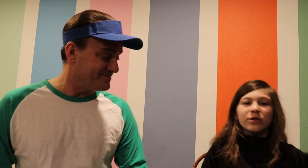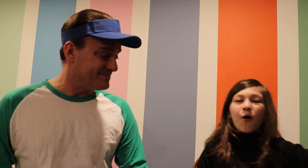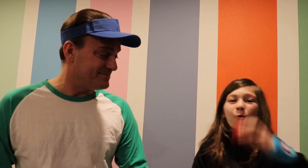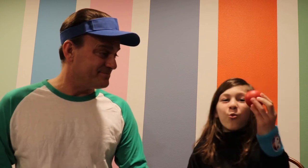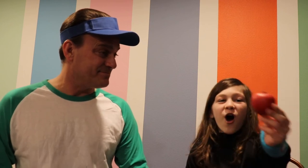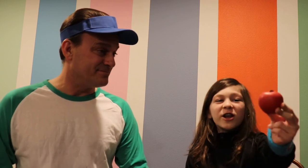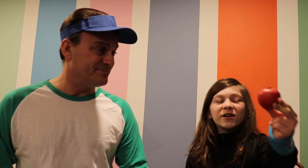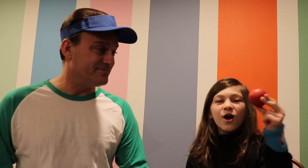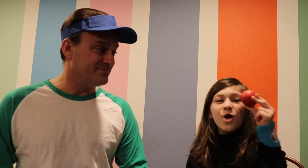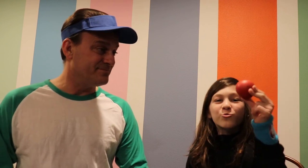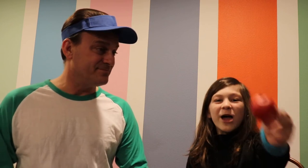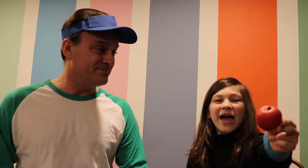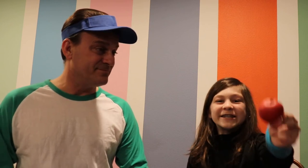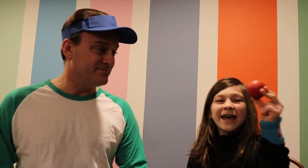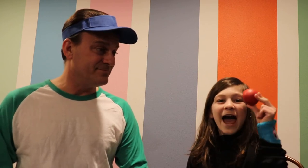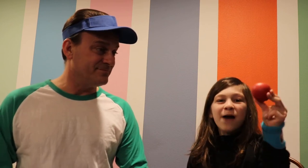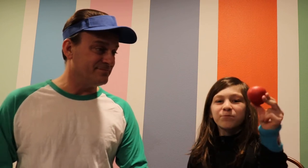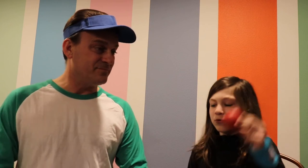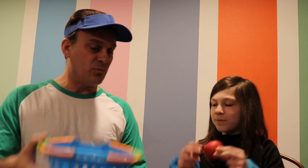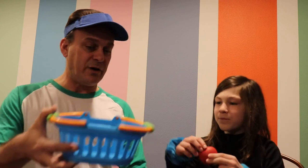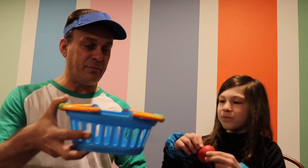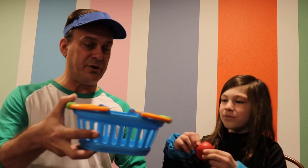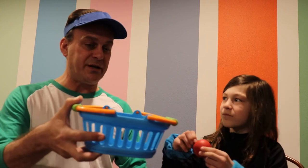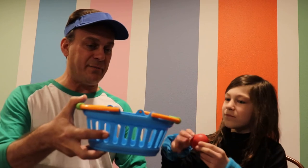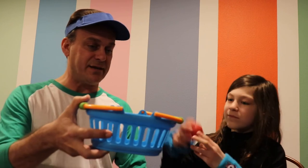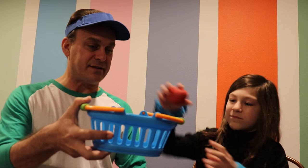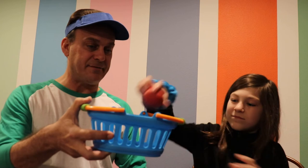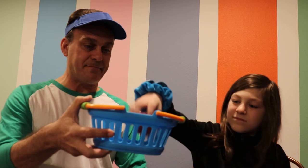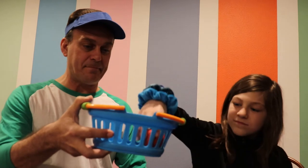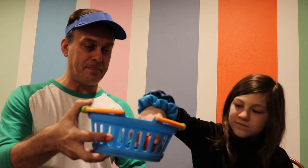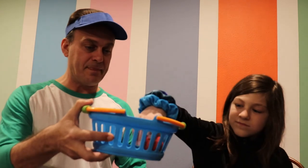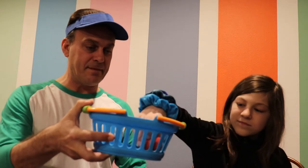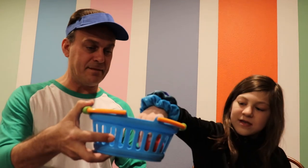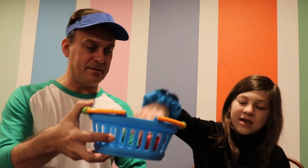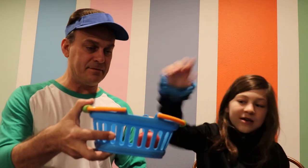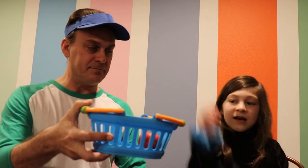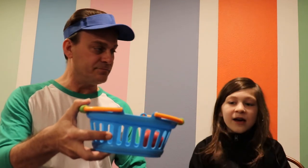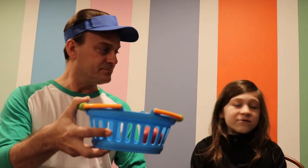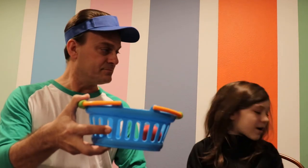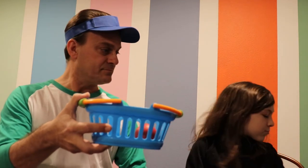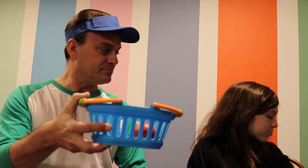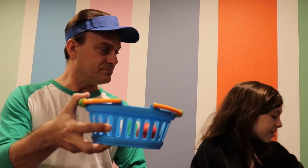with 1 red apple. Here, put it in the basket. Now we're going to